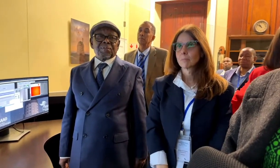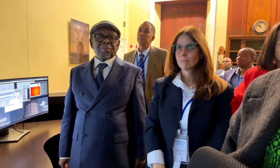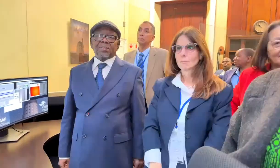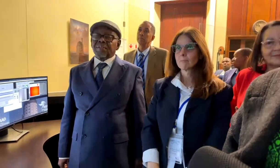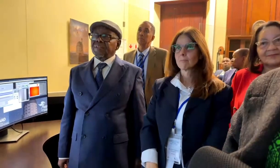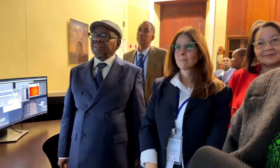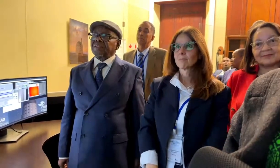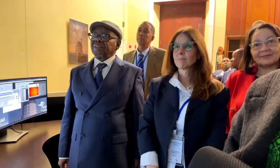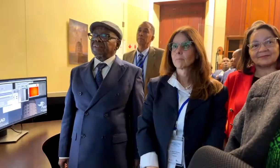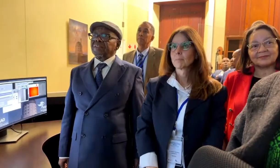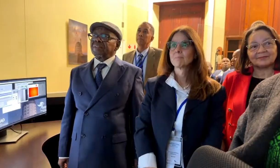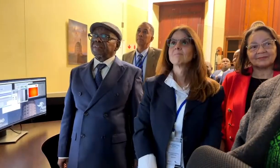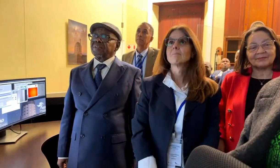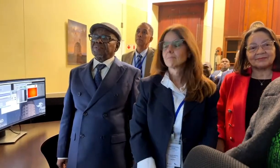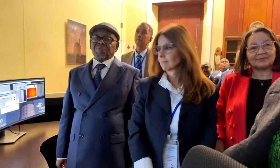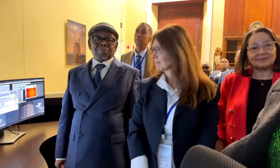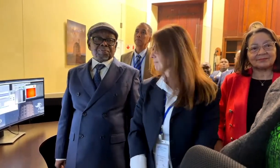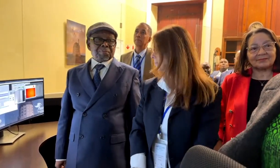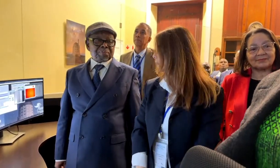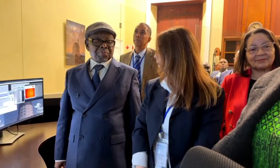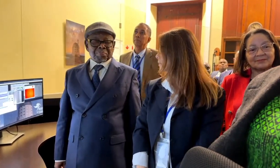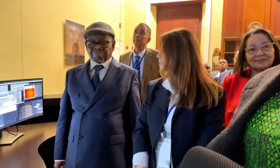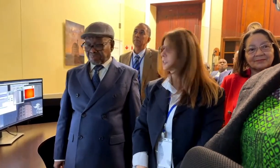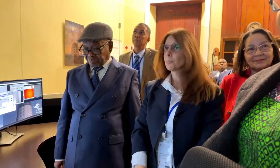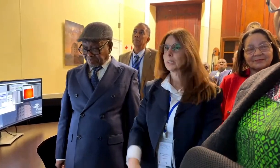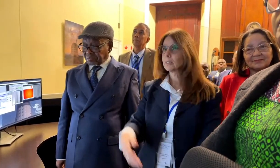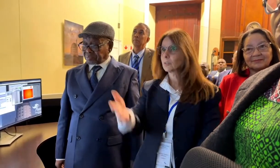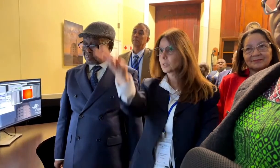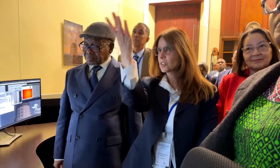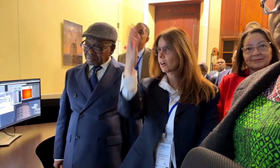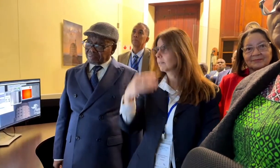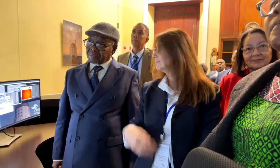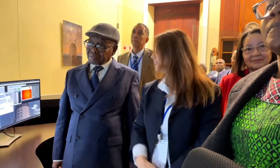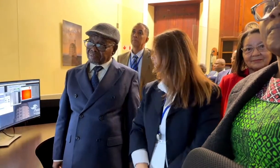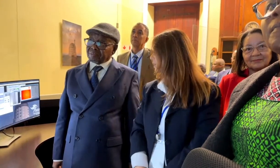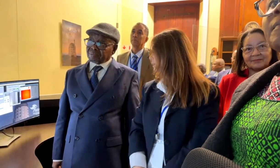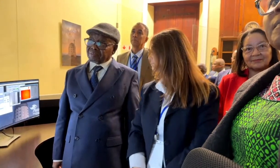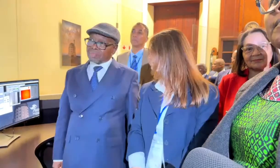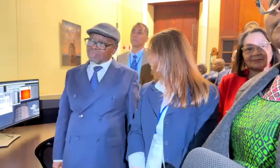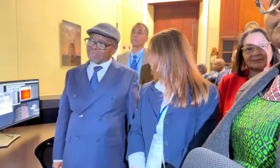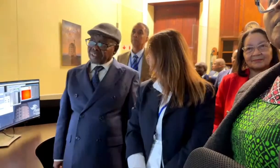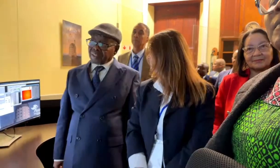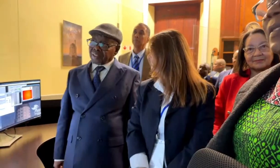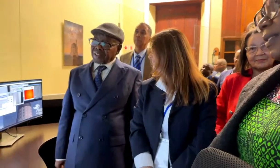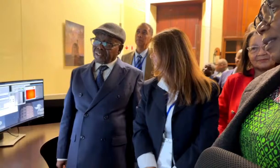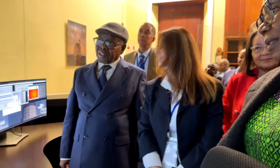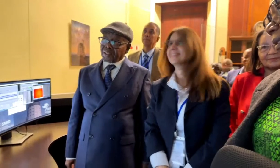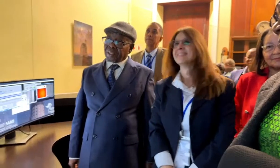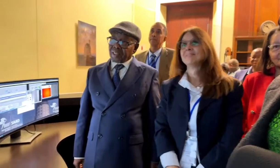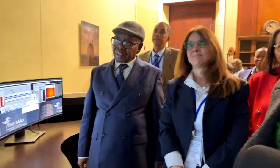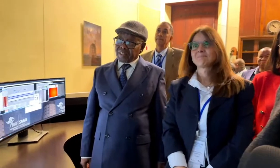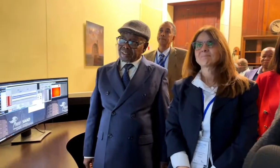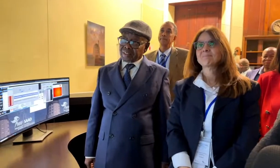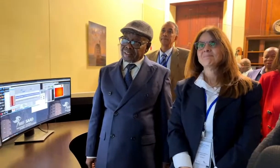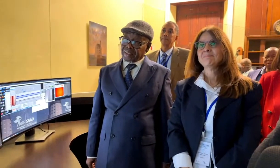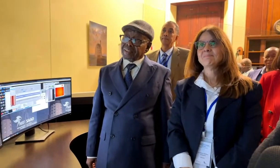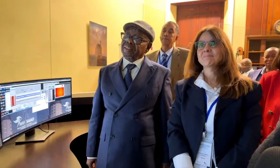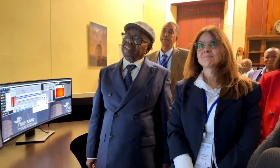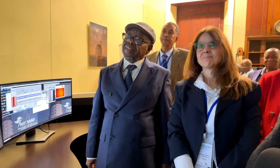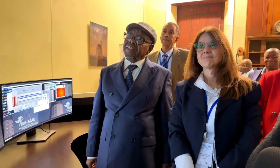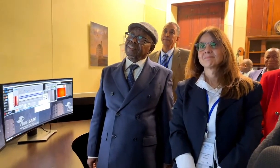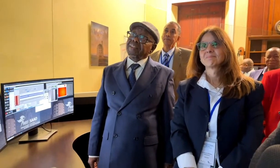Wow. Okay. And you just point it to a star in the sky. Okay.